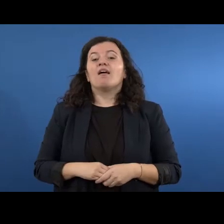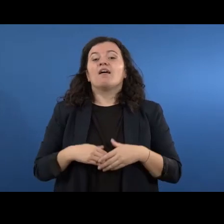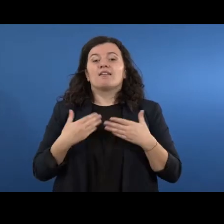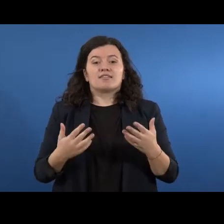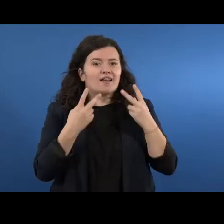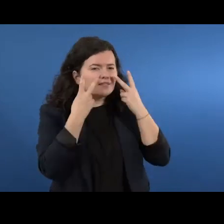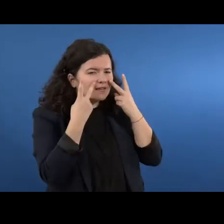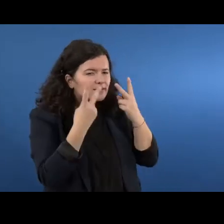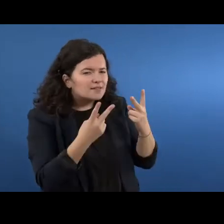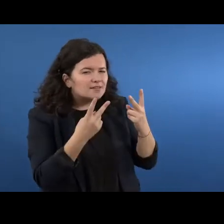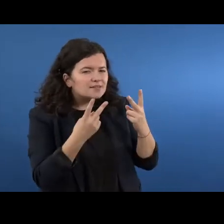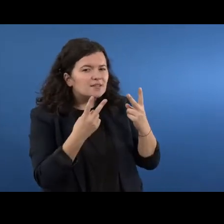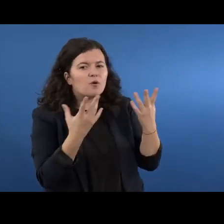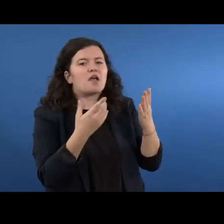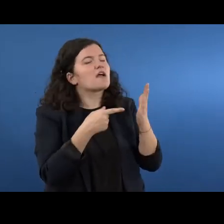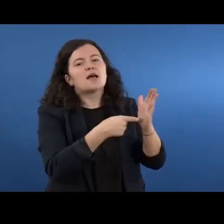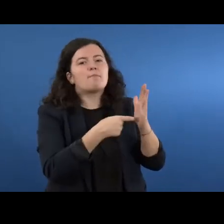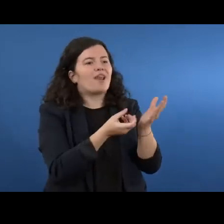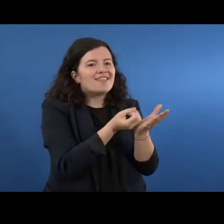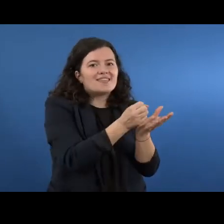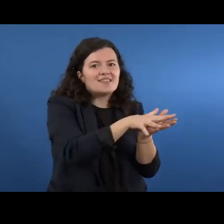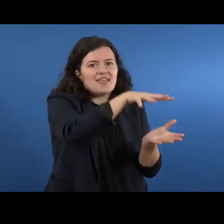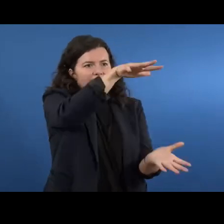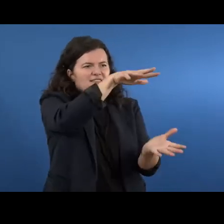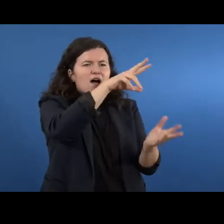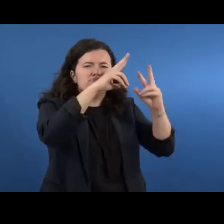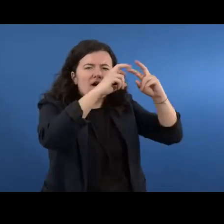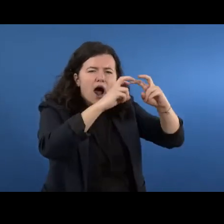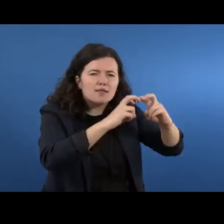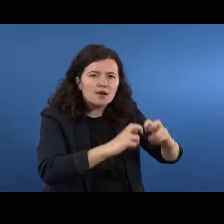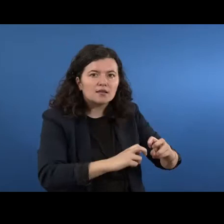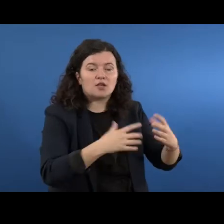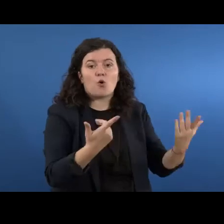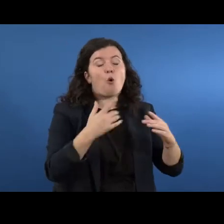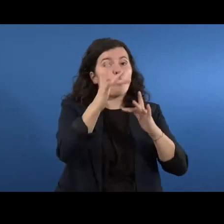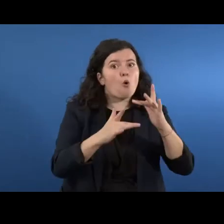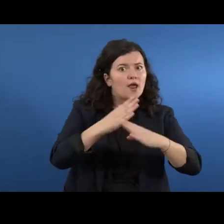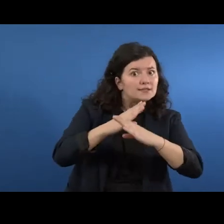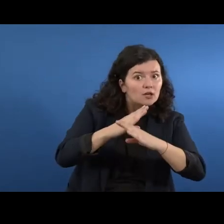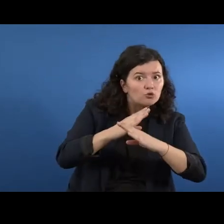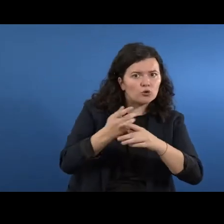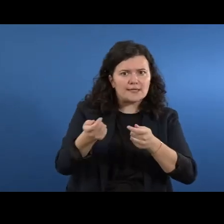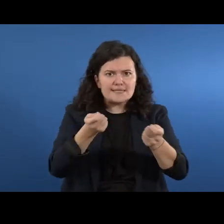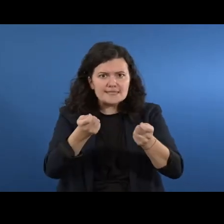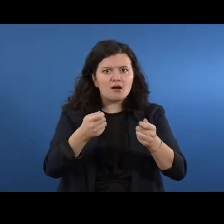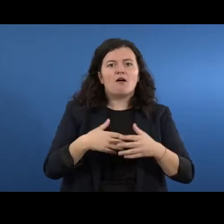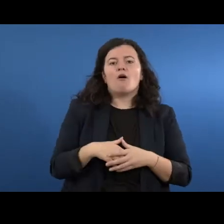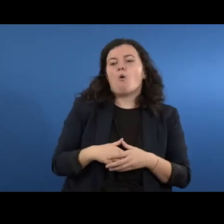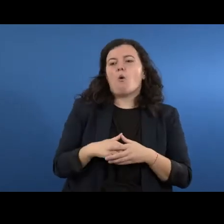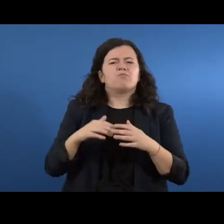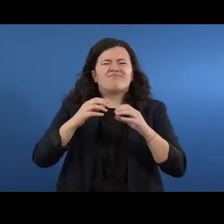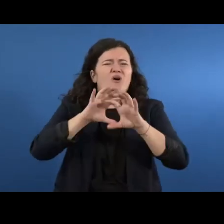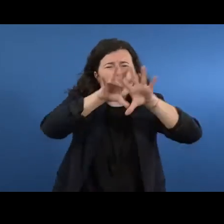of data analytics, web development, cybersecurity, all related in the field of digital skills. And